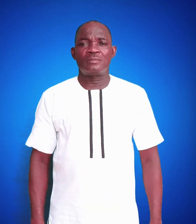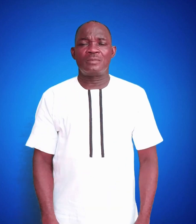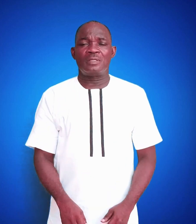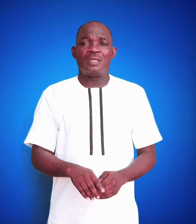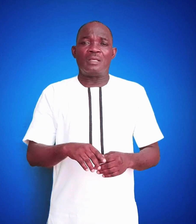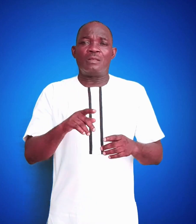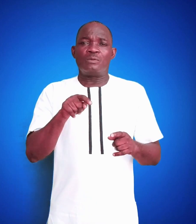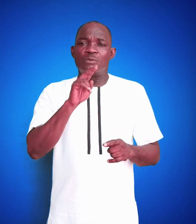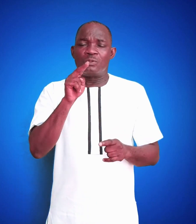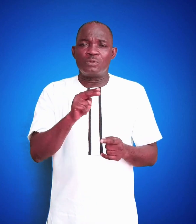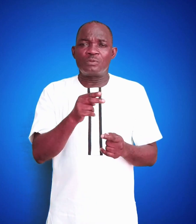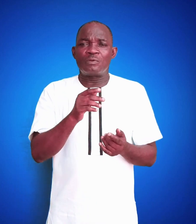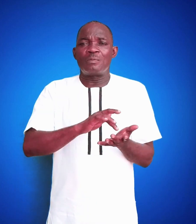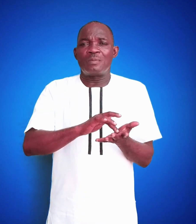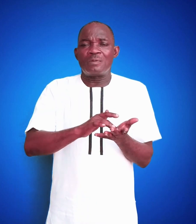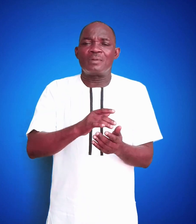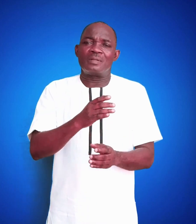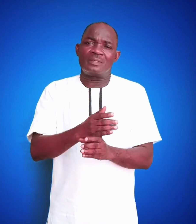Medical care,